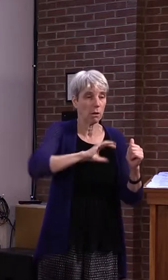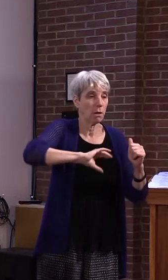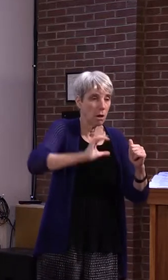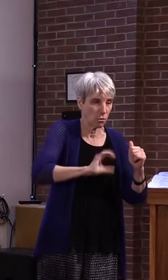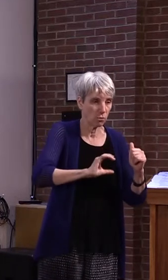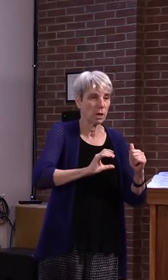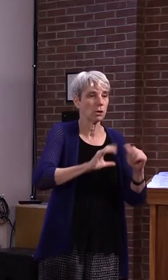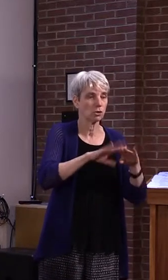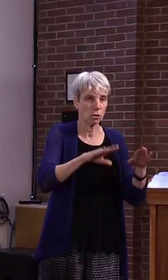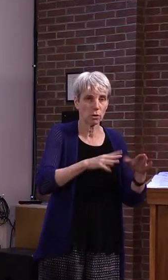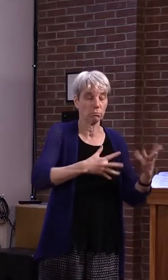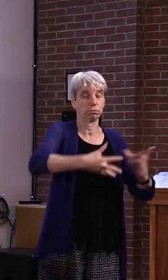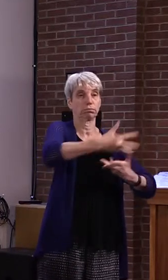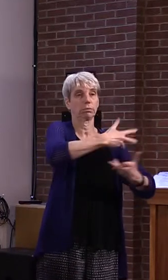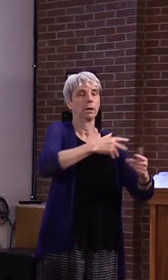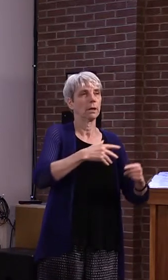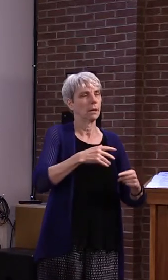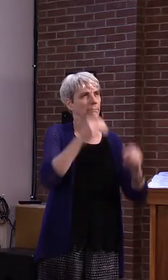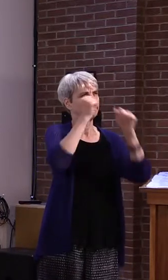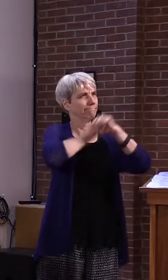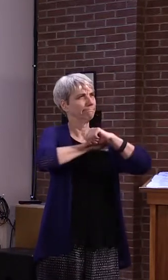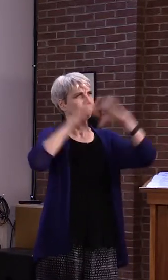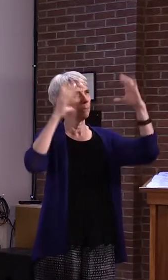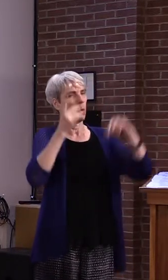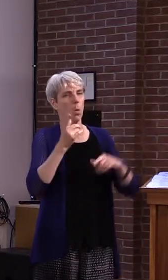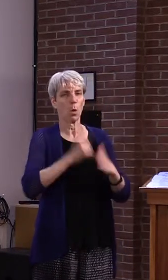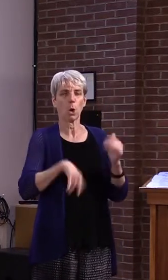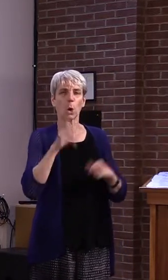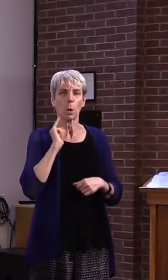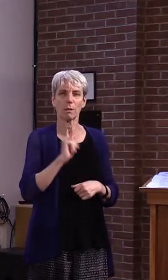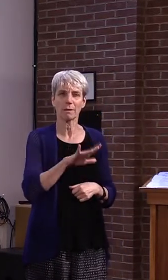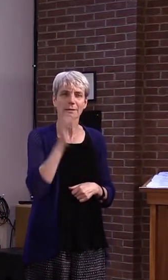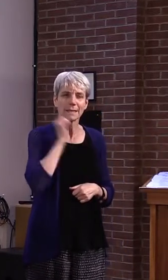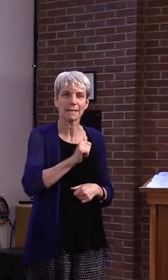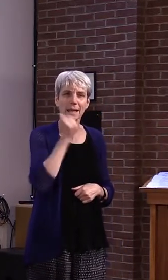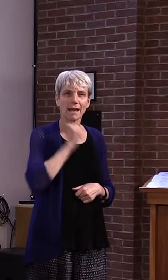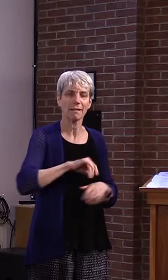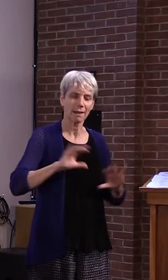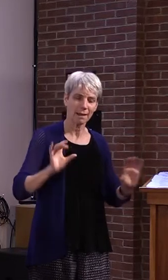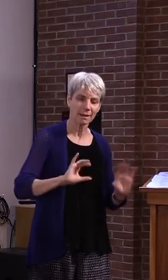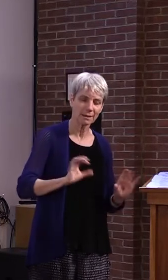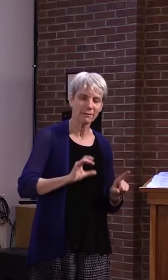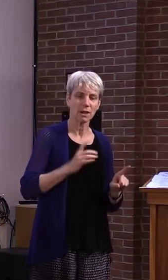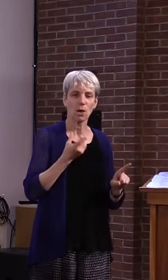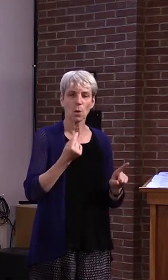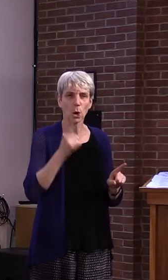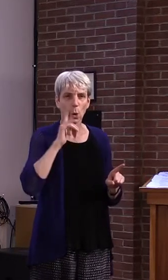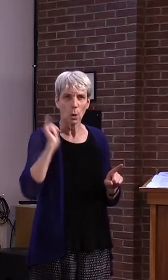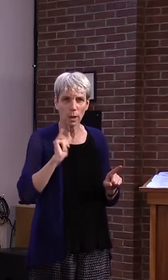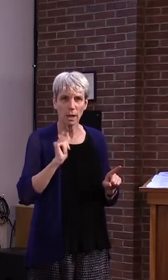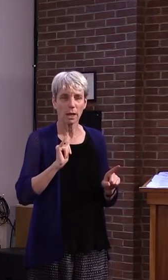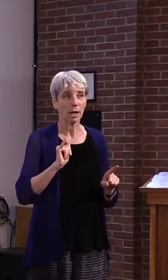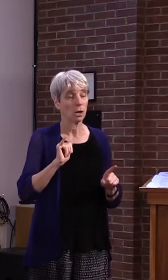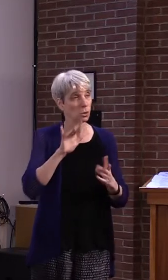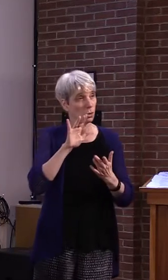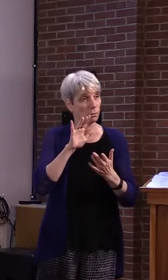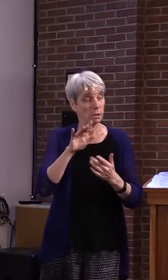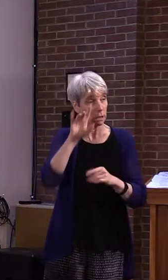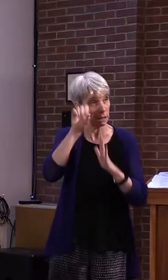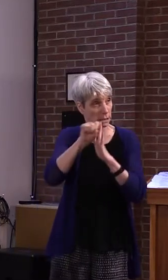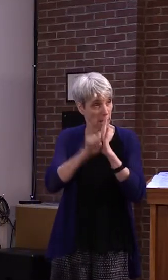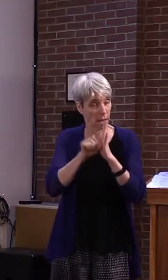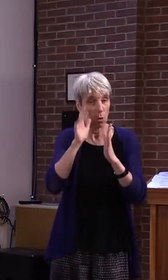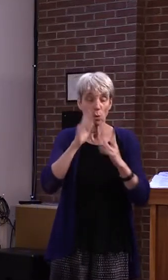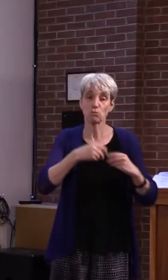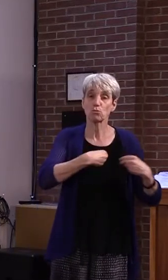daily experience might be like for the kids? And is the state helping define that, the programs on a daily basis,